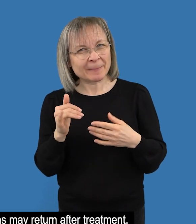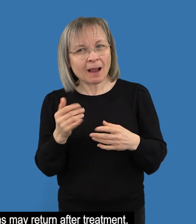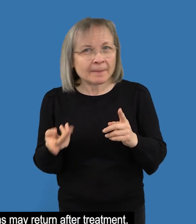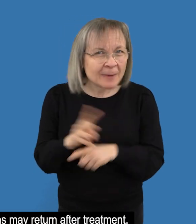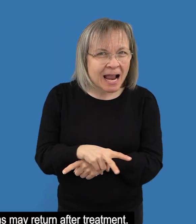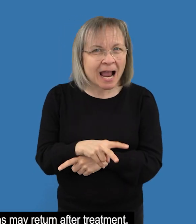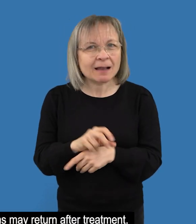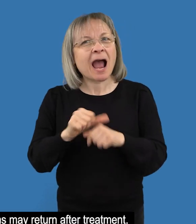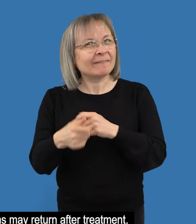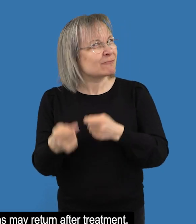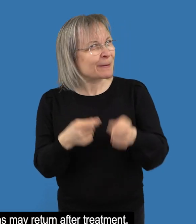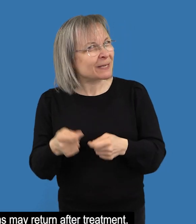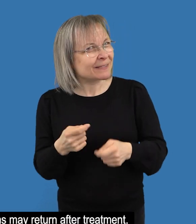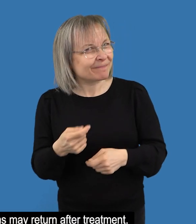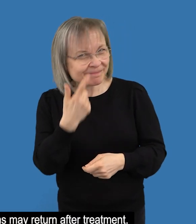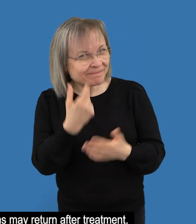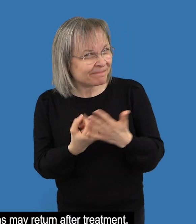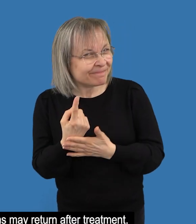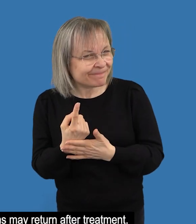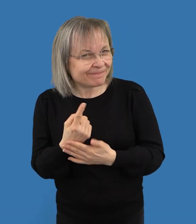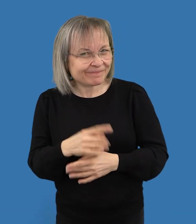Symptoms may return after treatment.